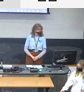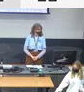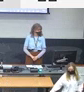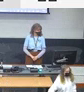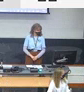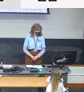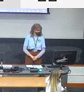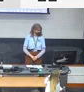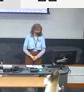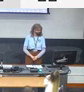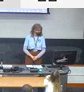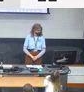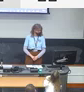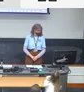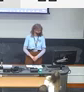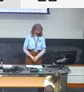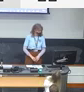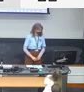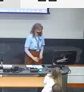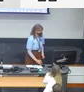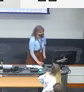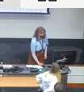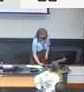Can you see my screen shared?